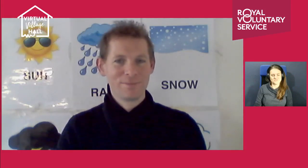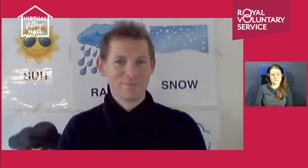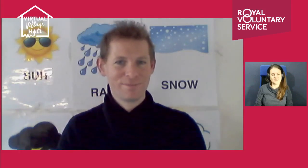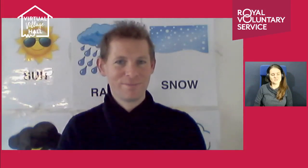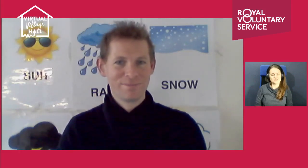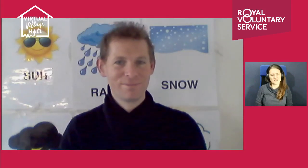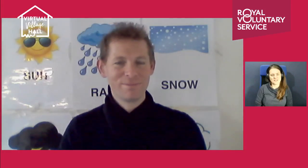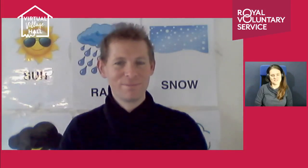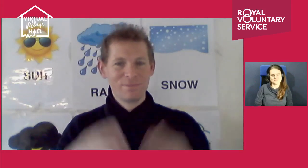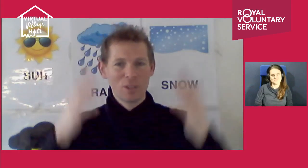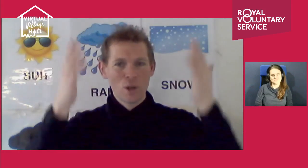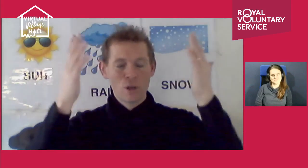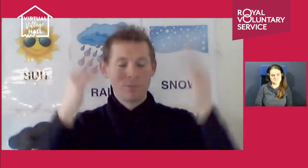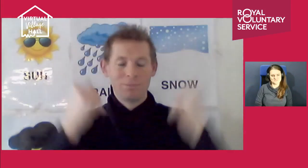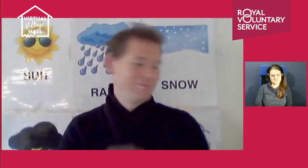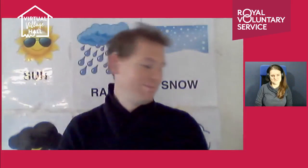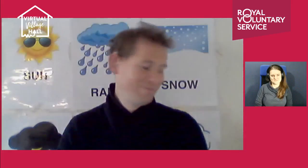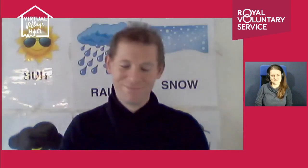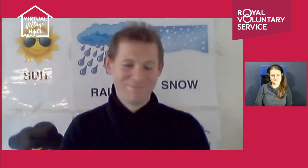Okay, so I'll do that again.